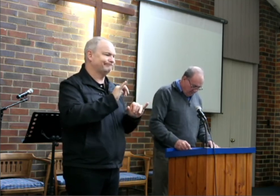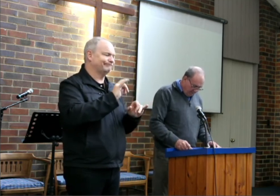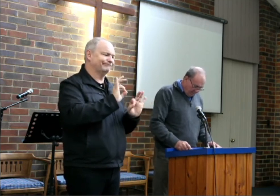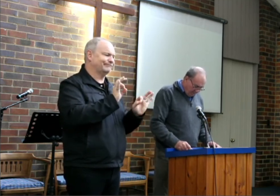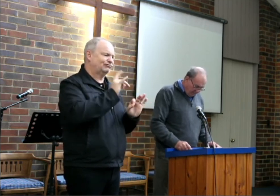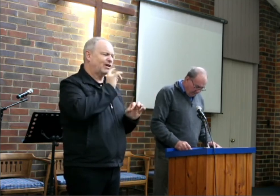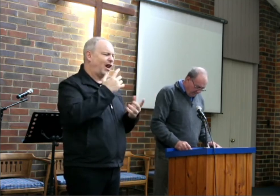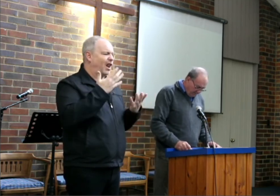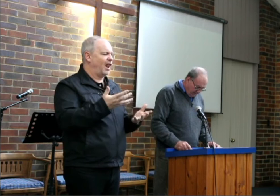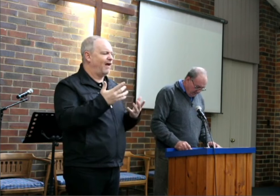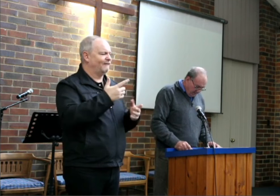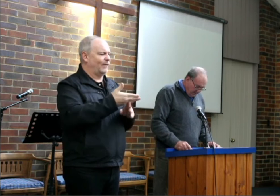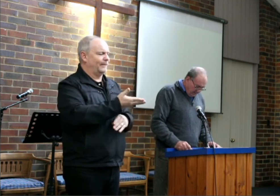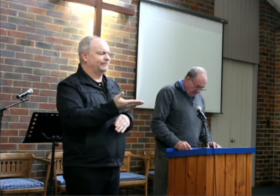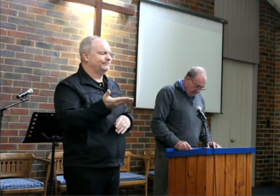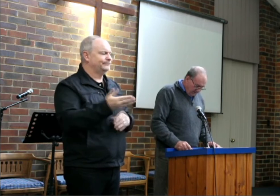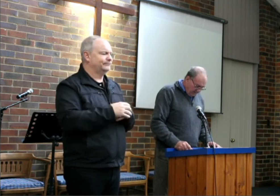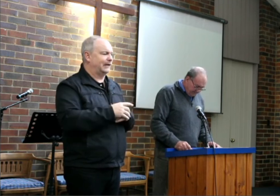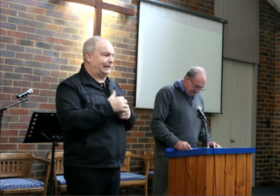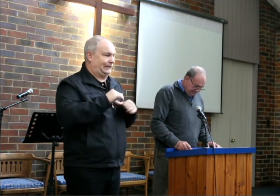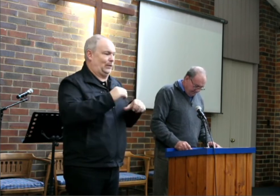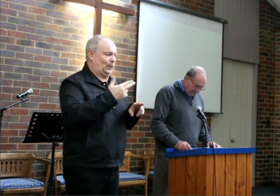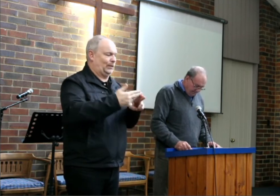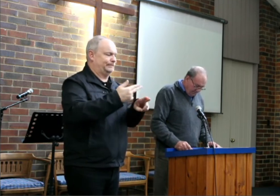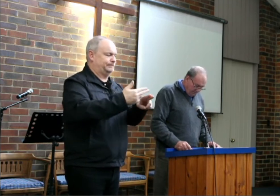that they will make a full recovery, and